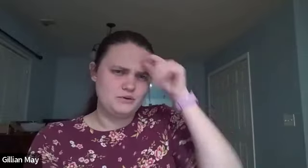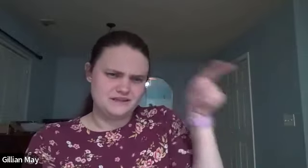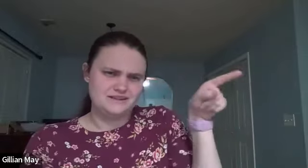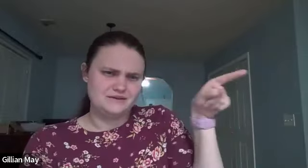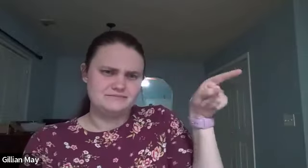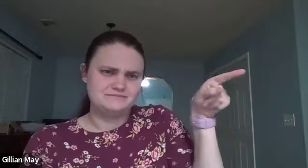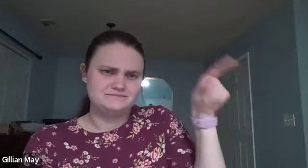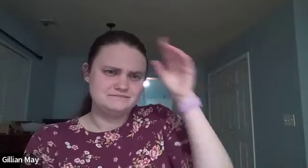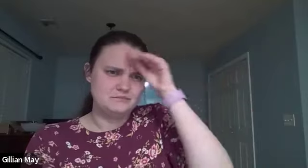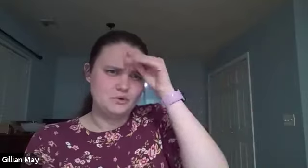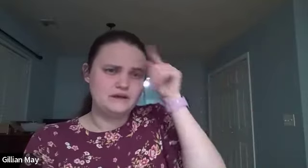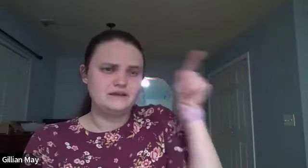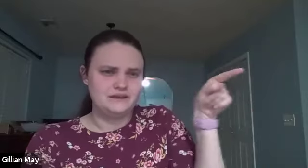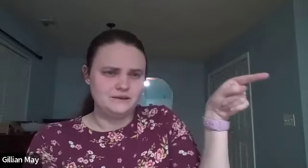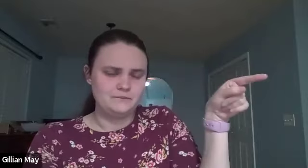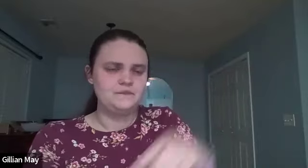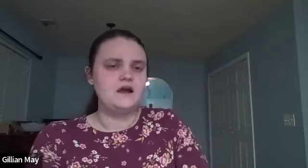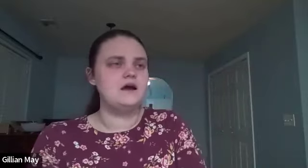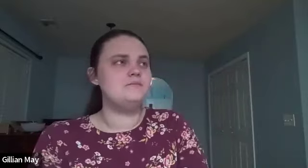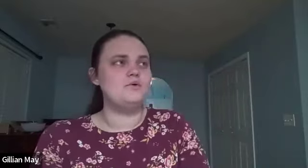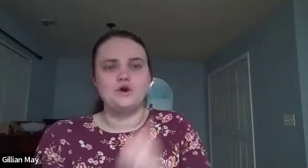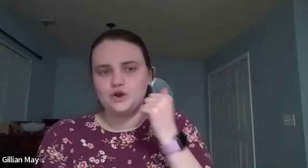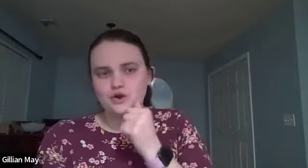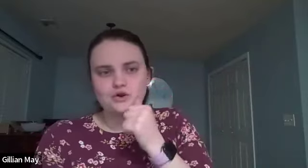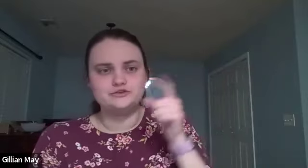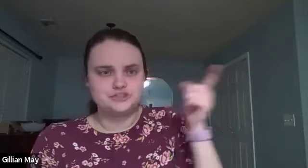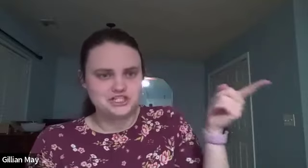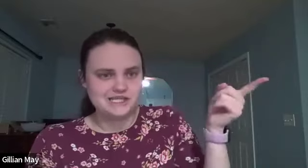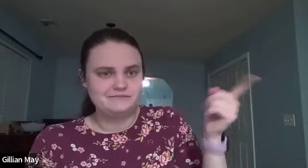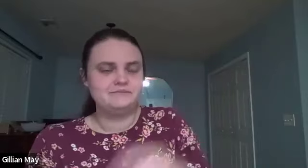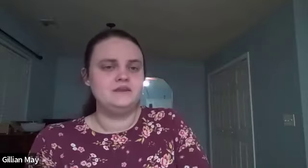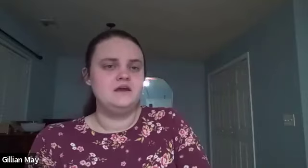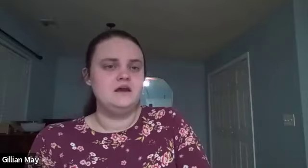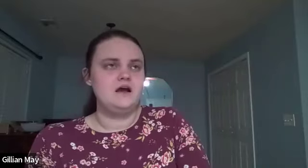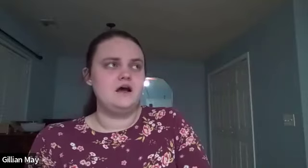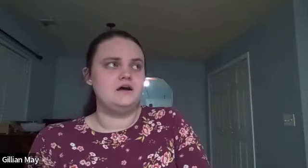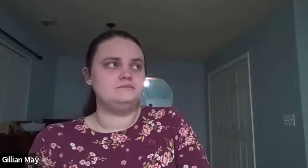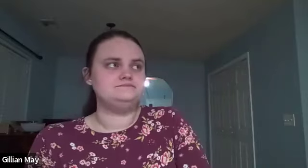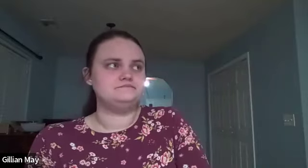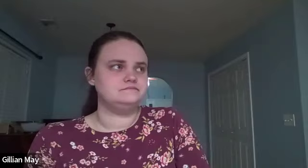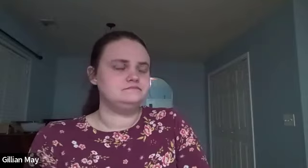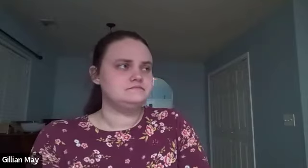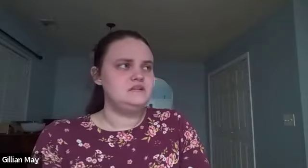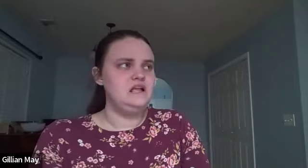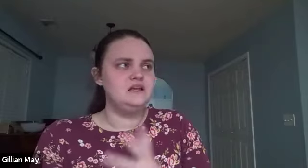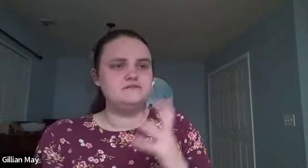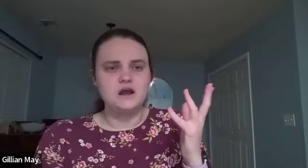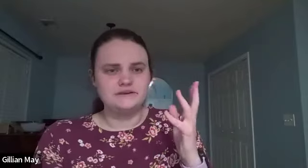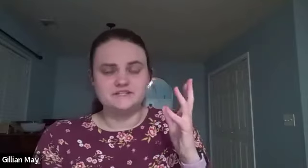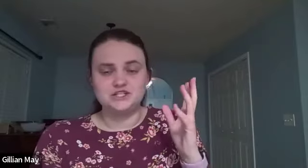boy, him, boy, he, or girl, she. And if it's just